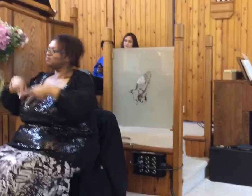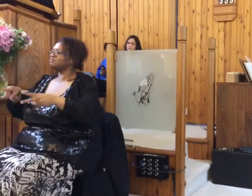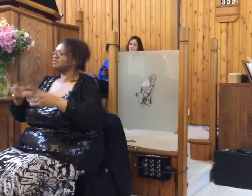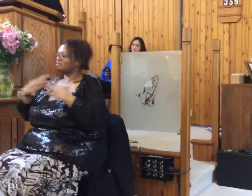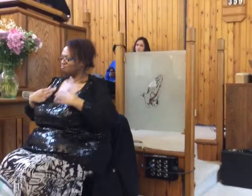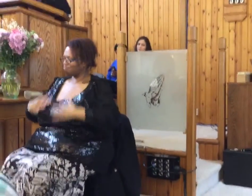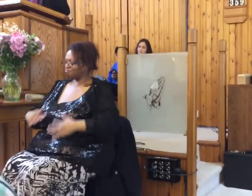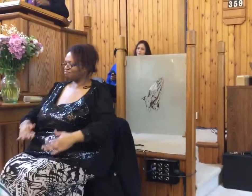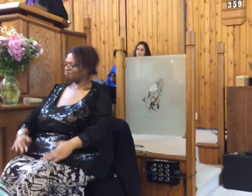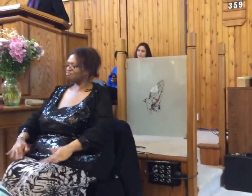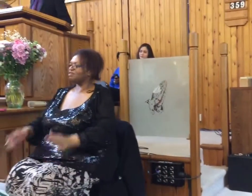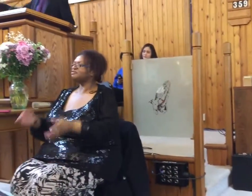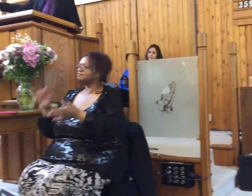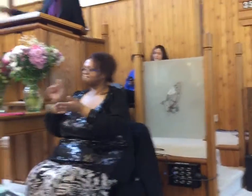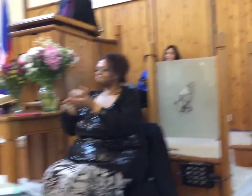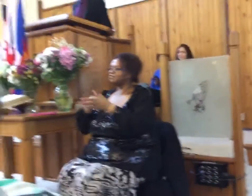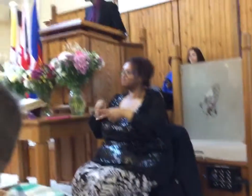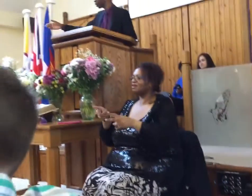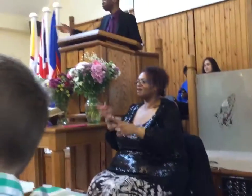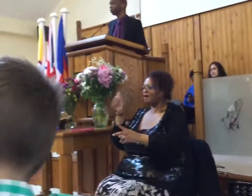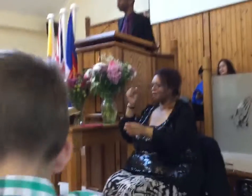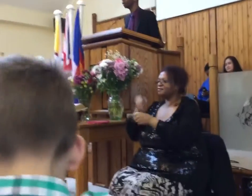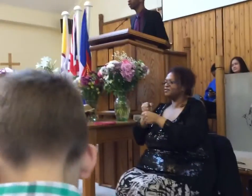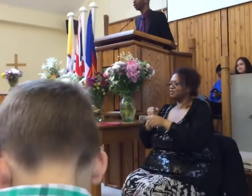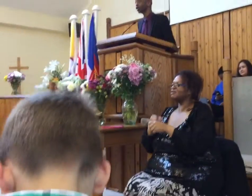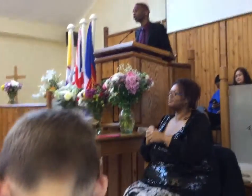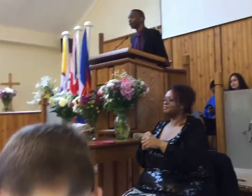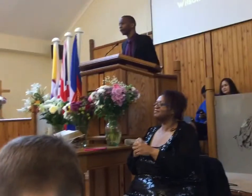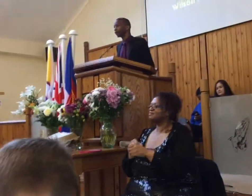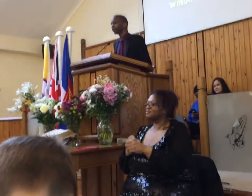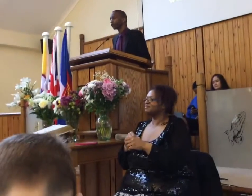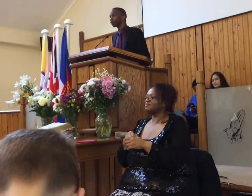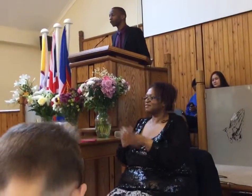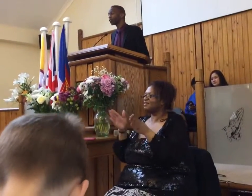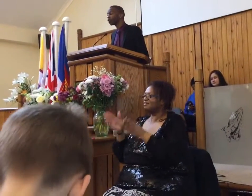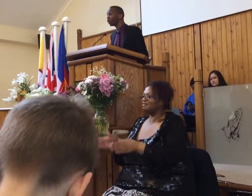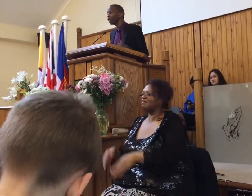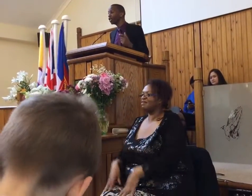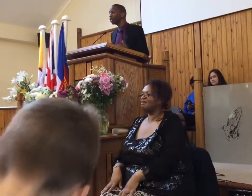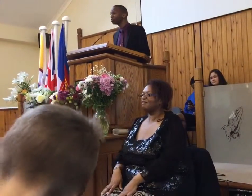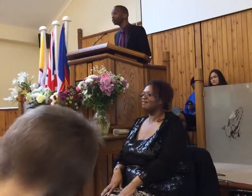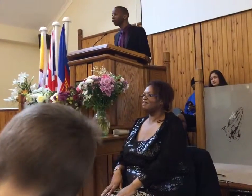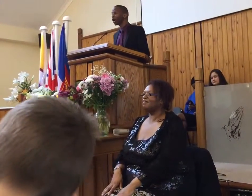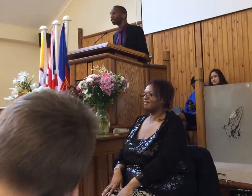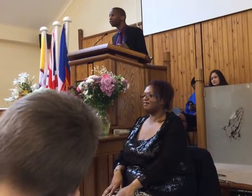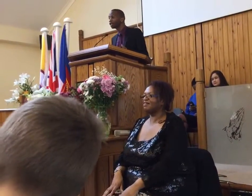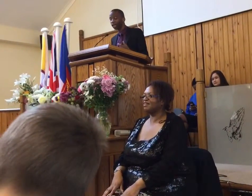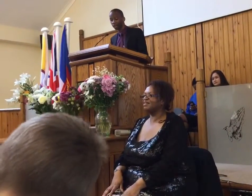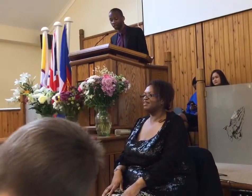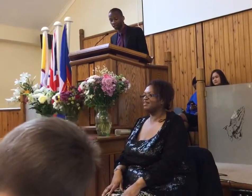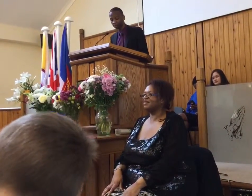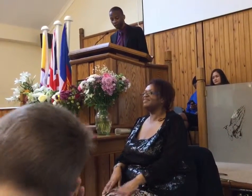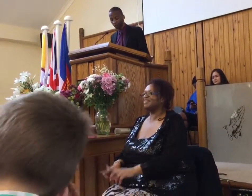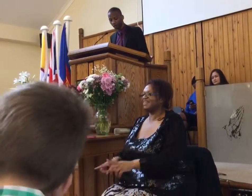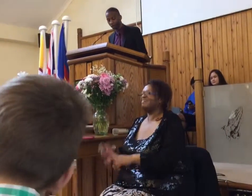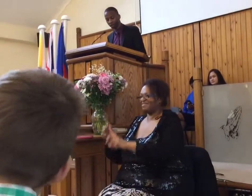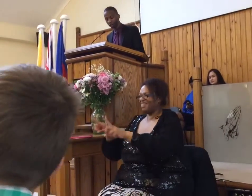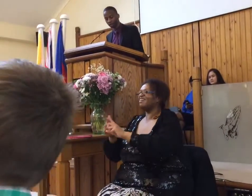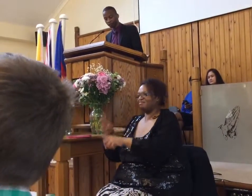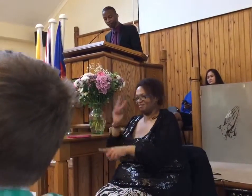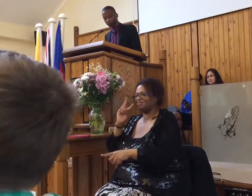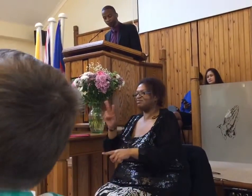they're going to be like, wow, come out of my church and come to your church. Look at you. So we need to actually check ourselves in